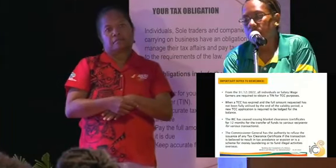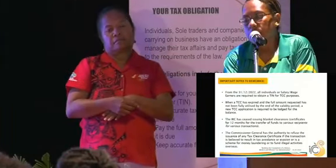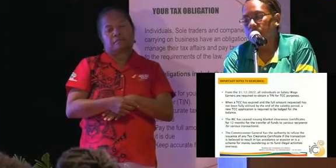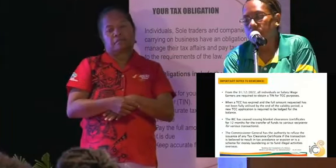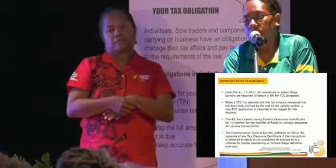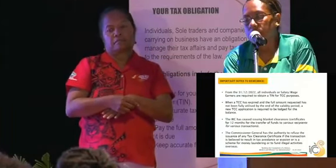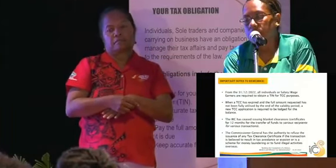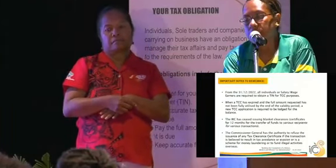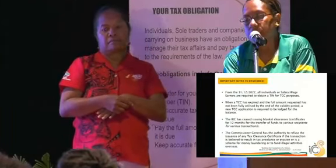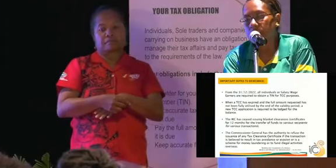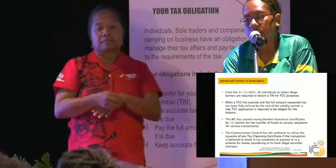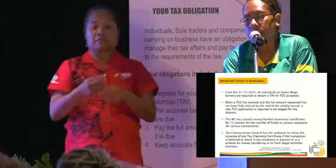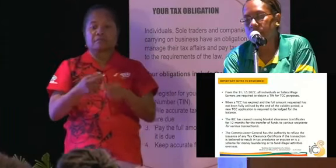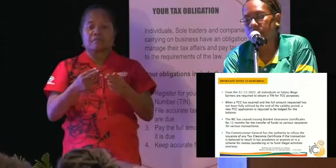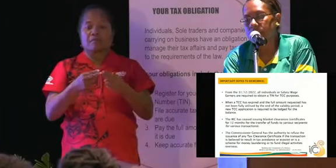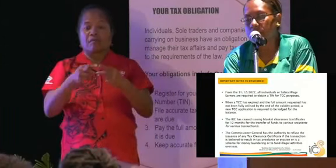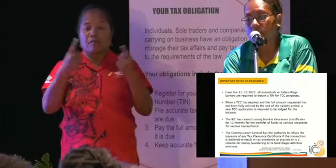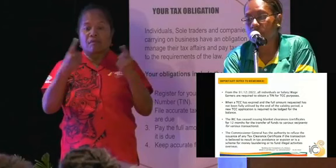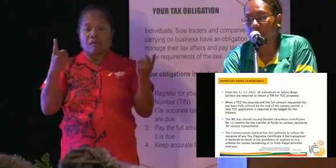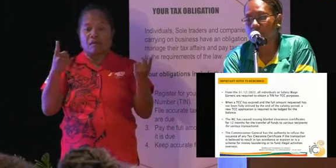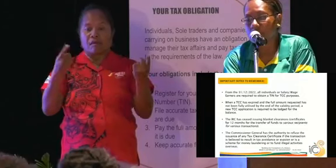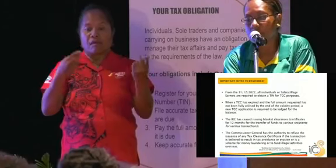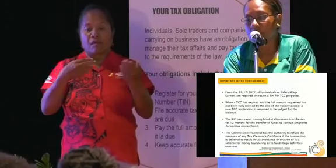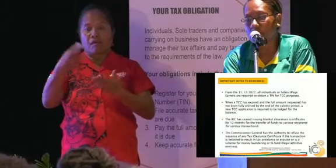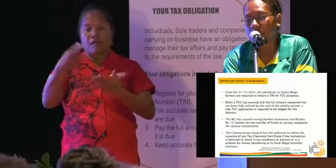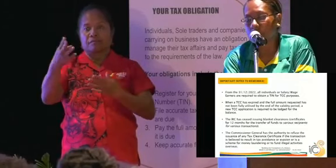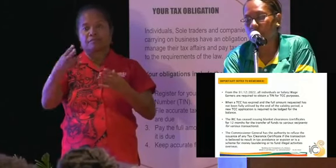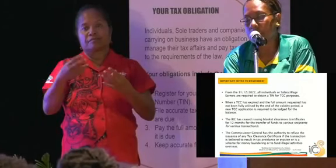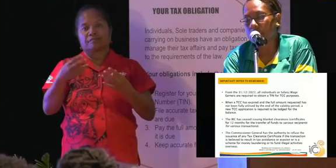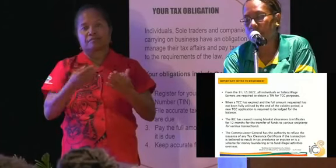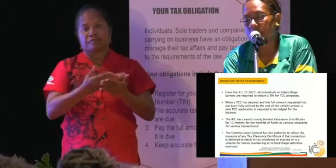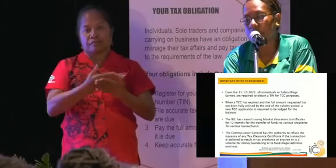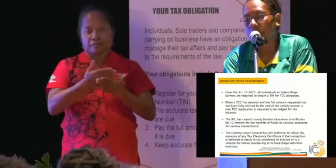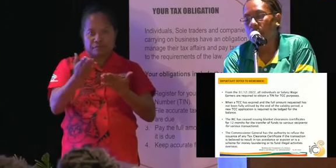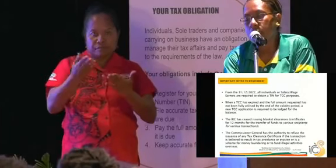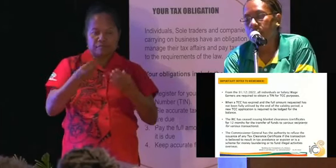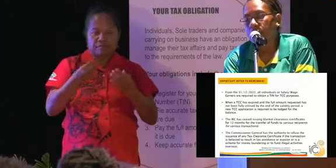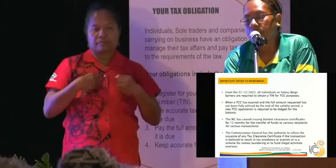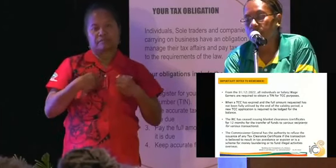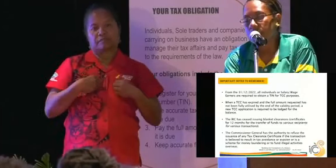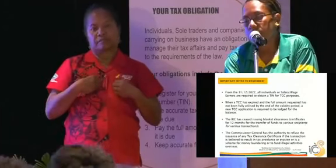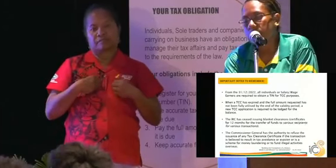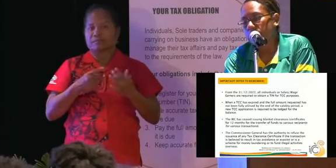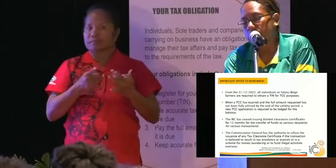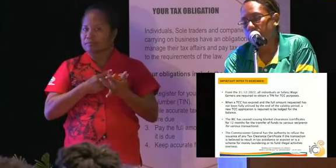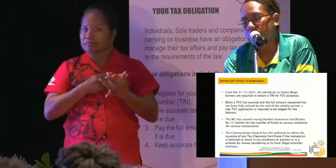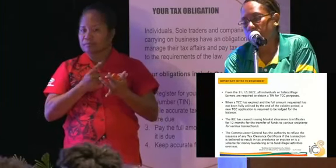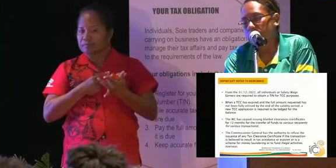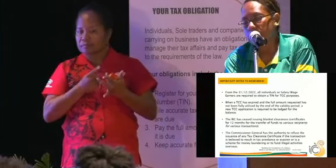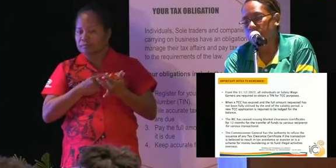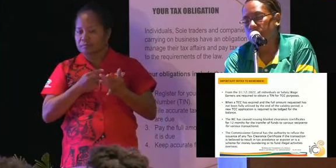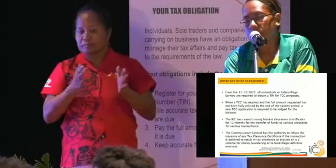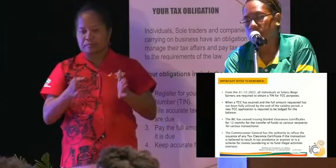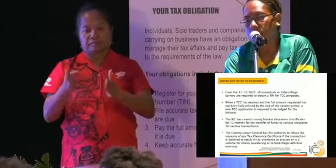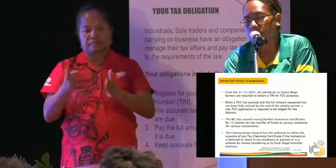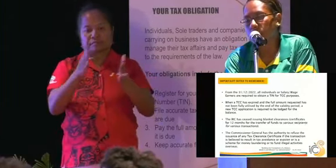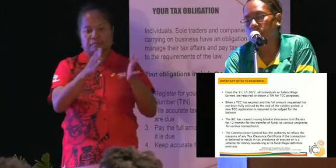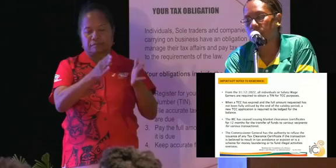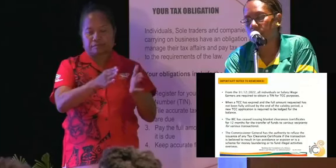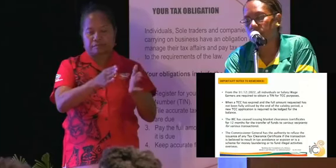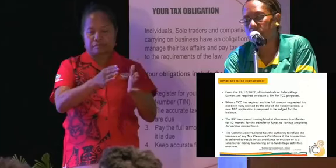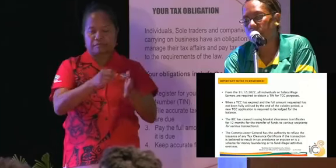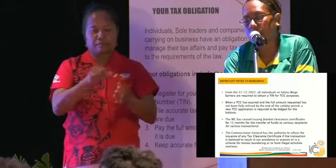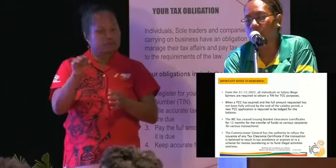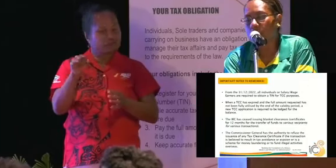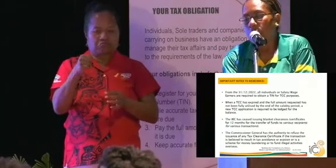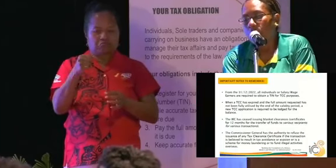various recipients, service providers, or suppliers for various transactions. We no